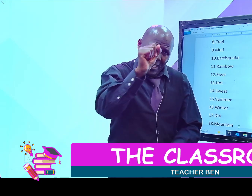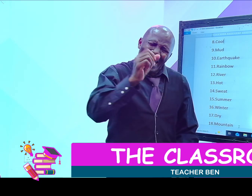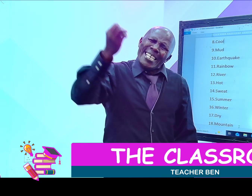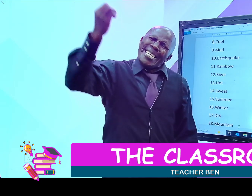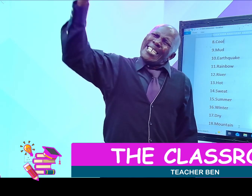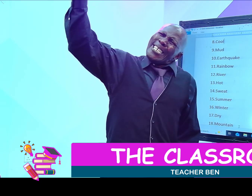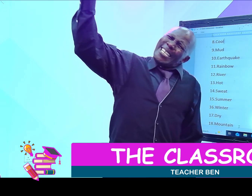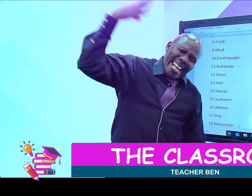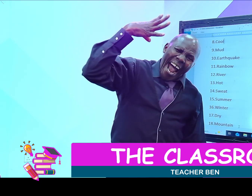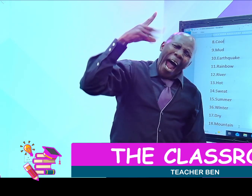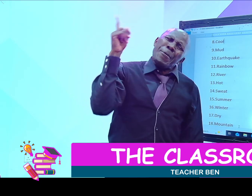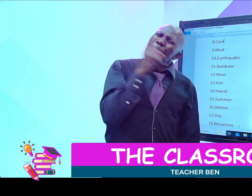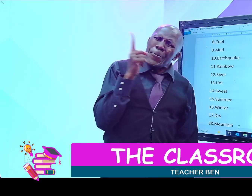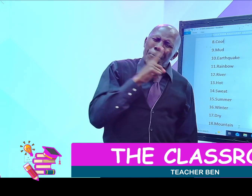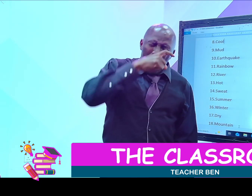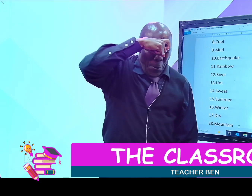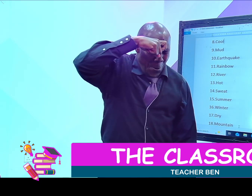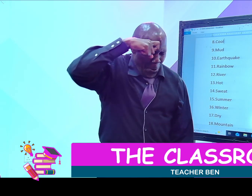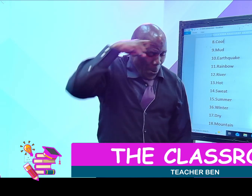Number 15, summer.